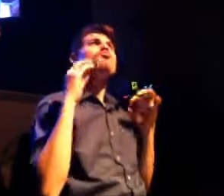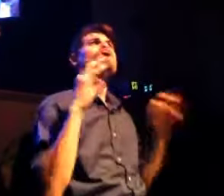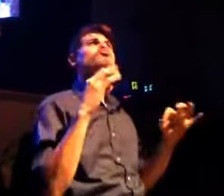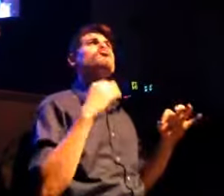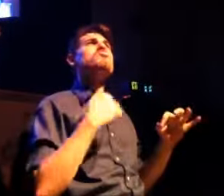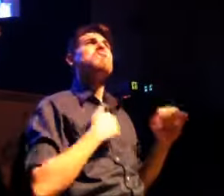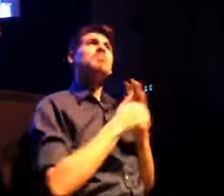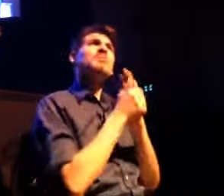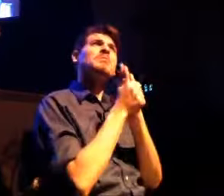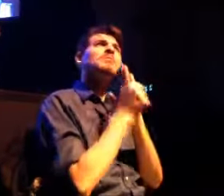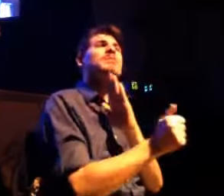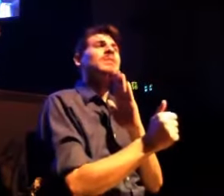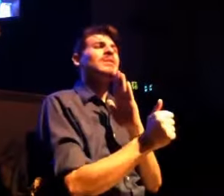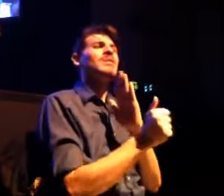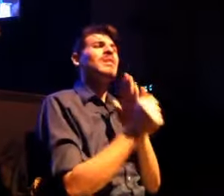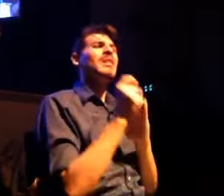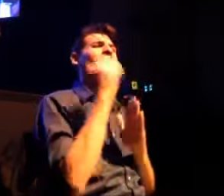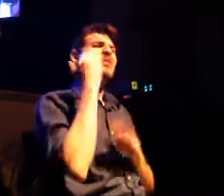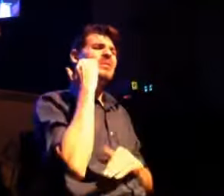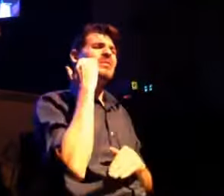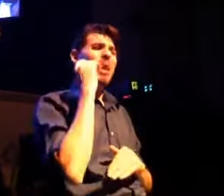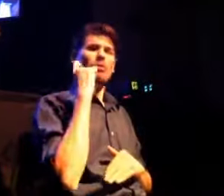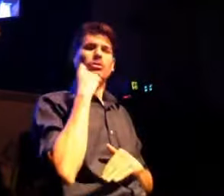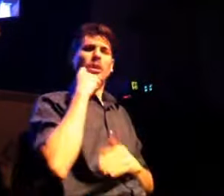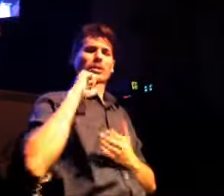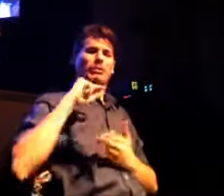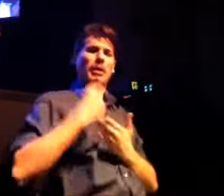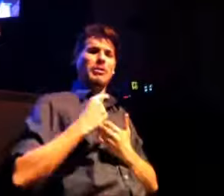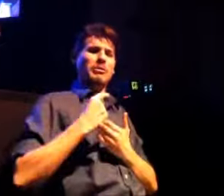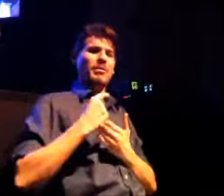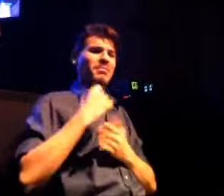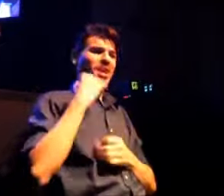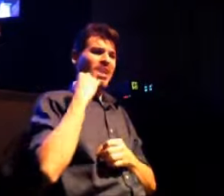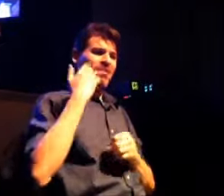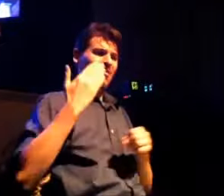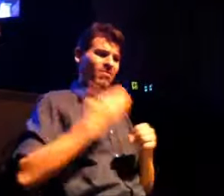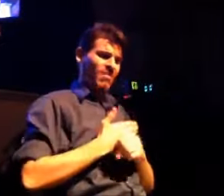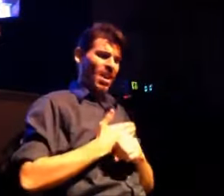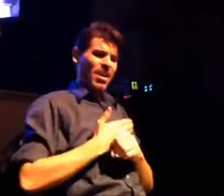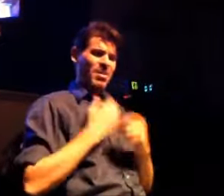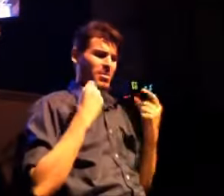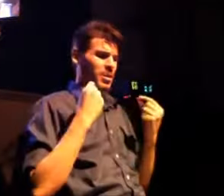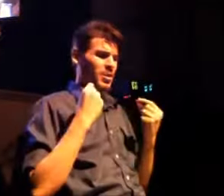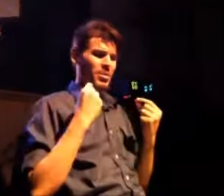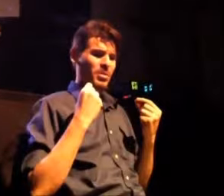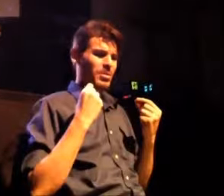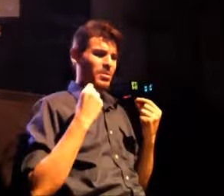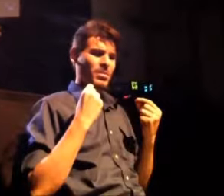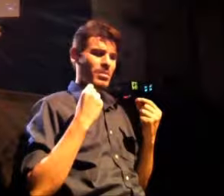college. What if I get caught this time around? What else would I do?